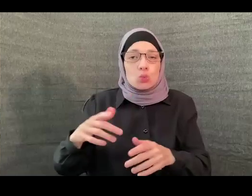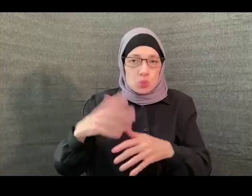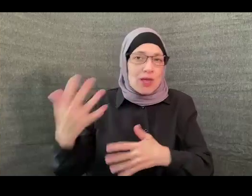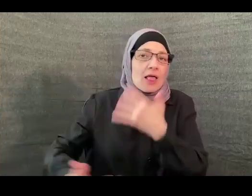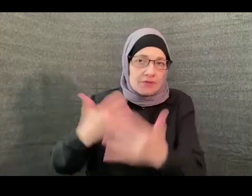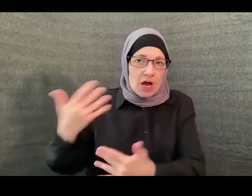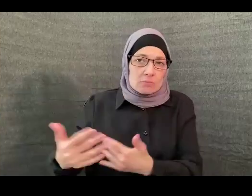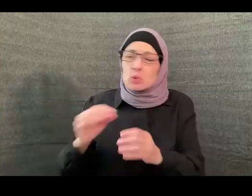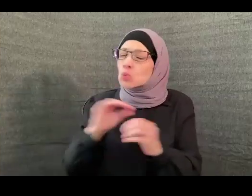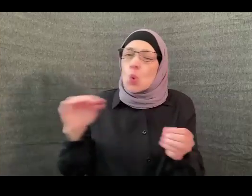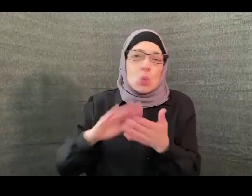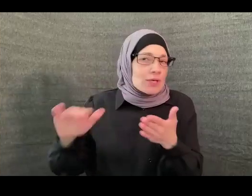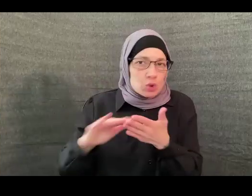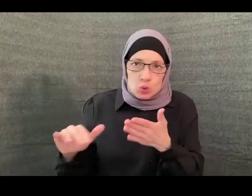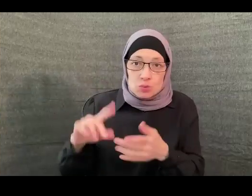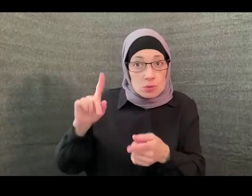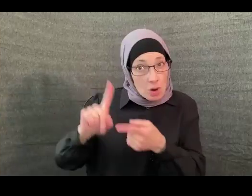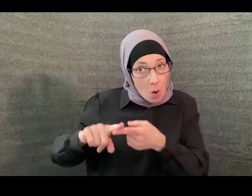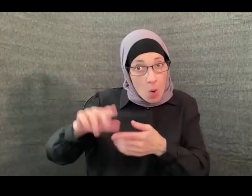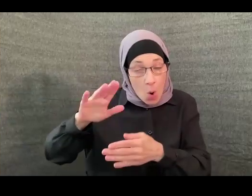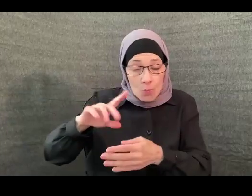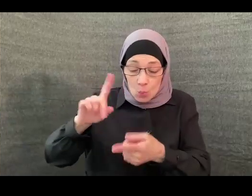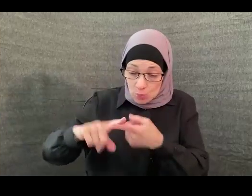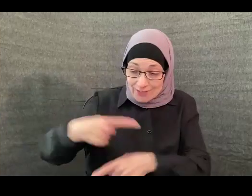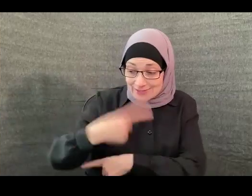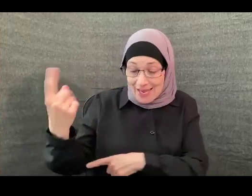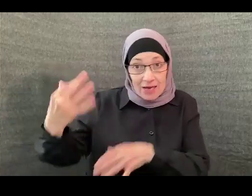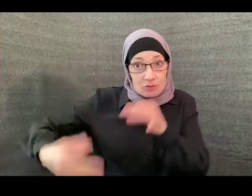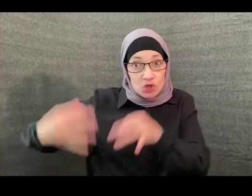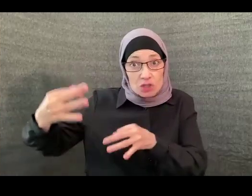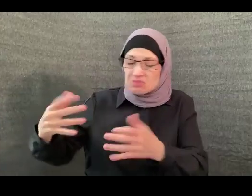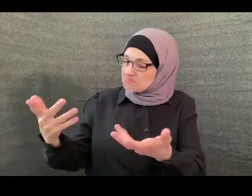also shows us that our choices in this life